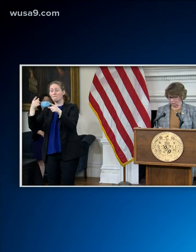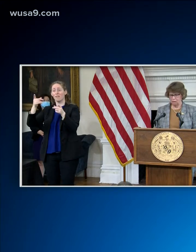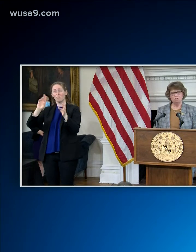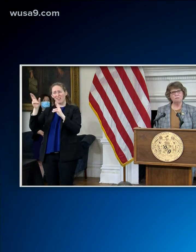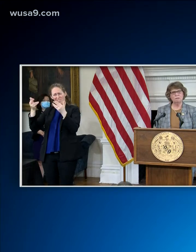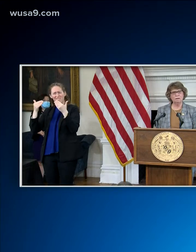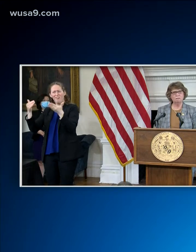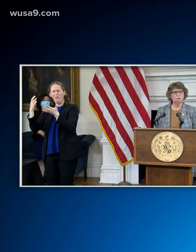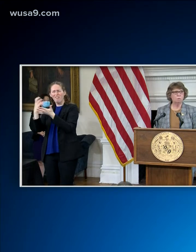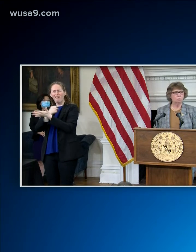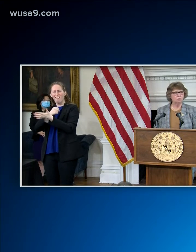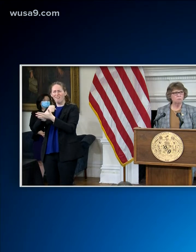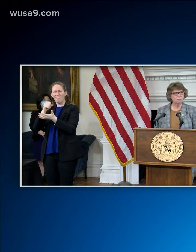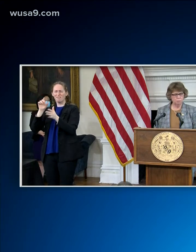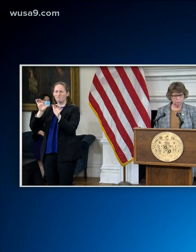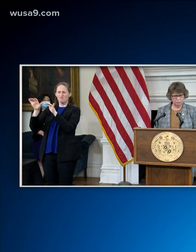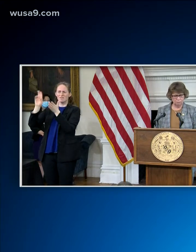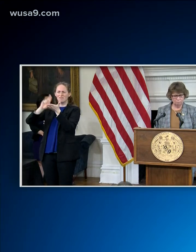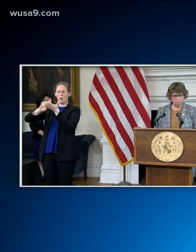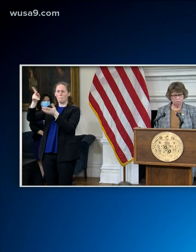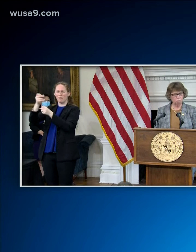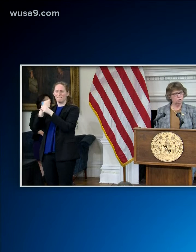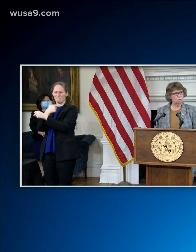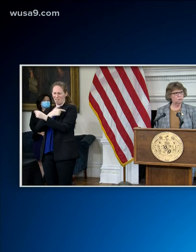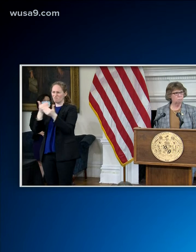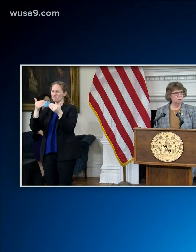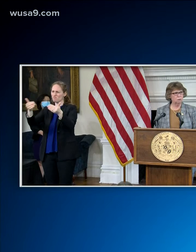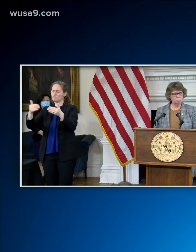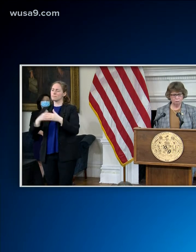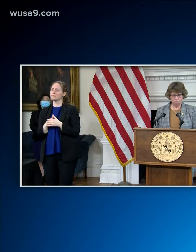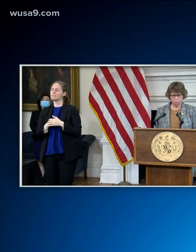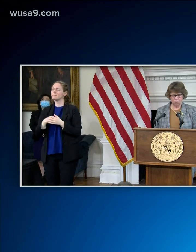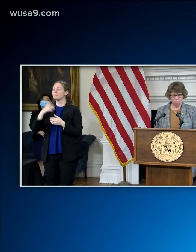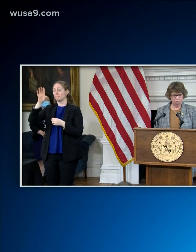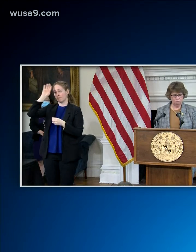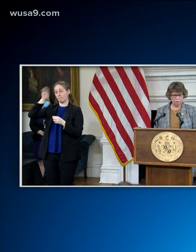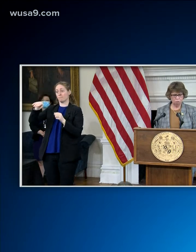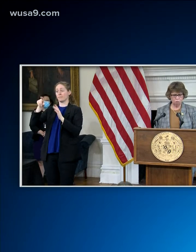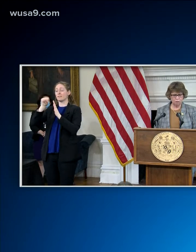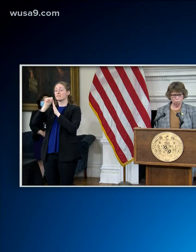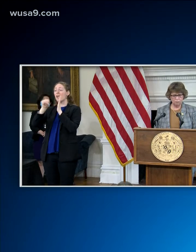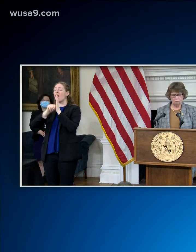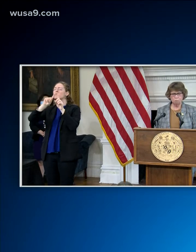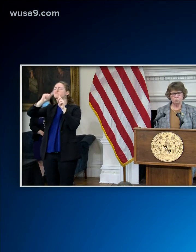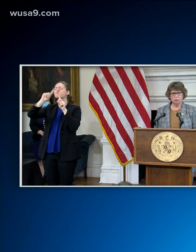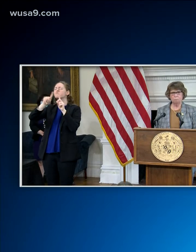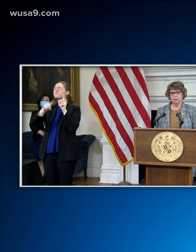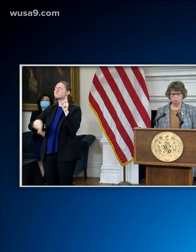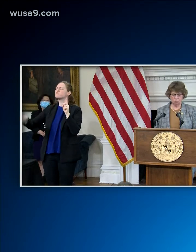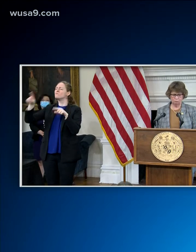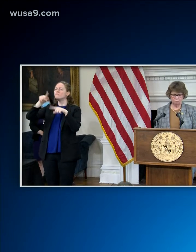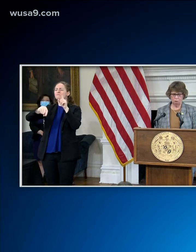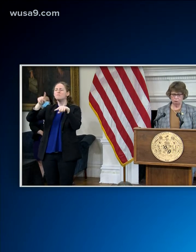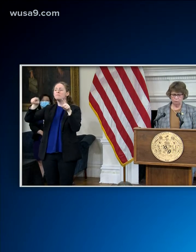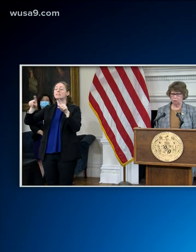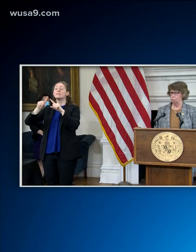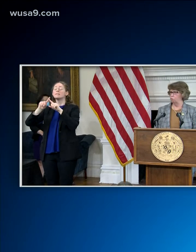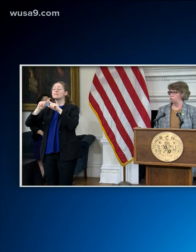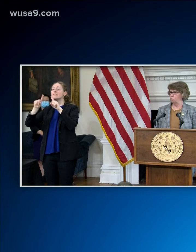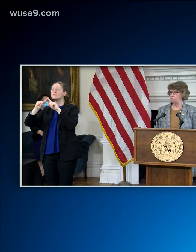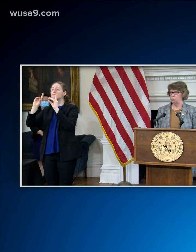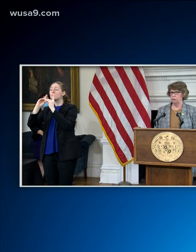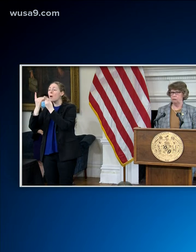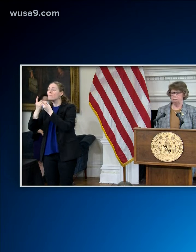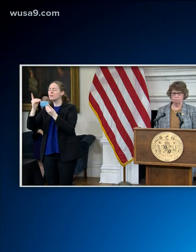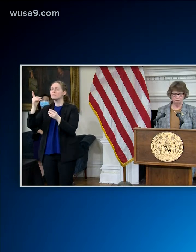mass vaccination sites, the Department of Disabilities is working with the Maryland Department of Health to make sure that reasonable accommodations are available